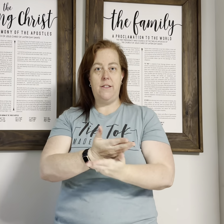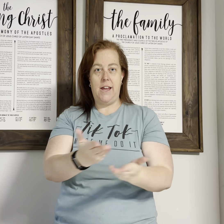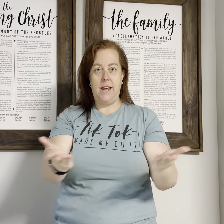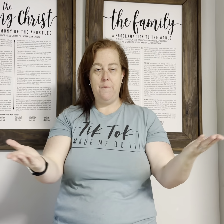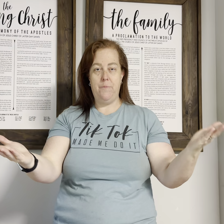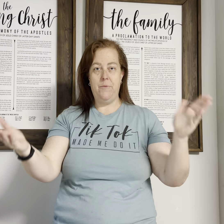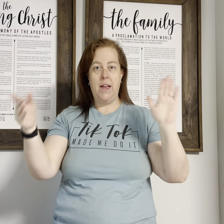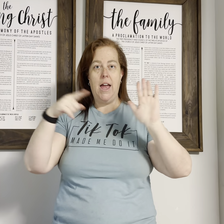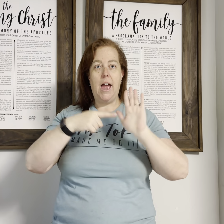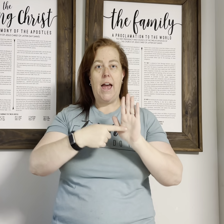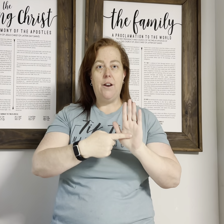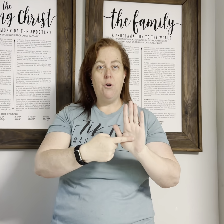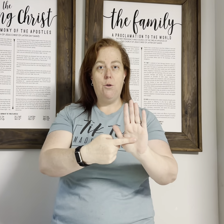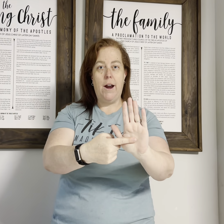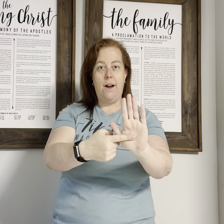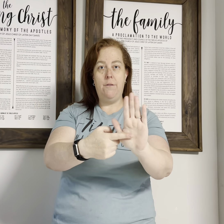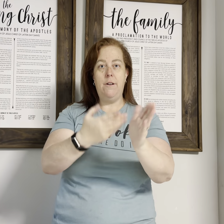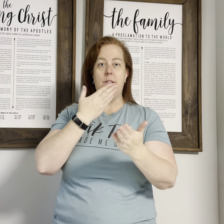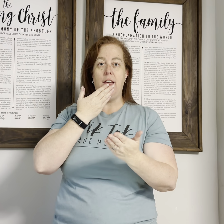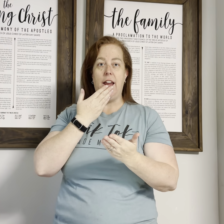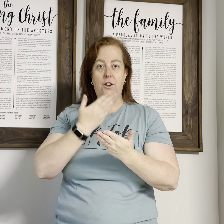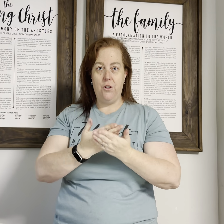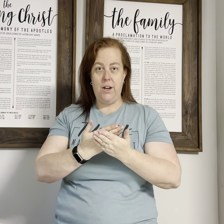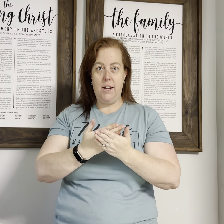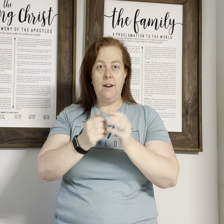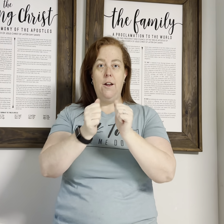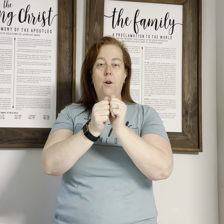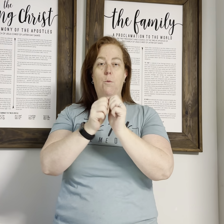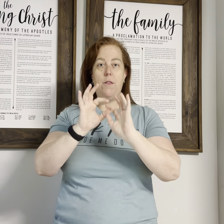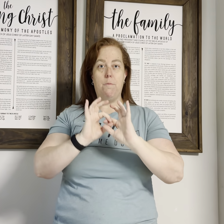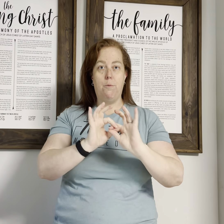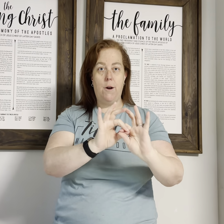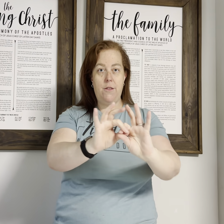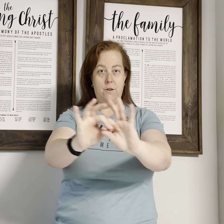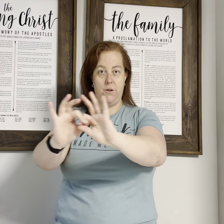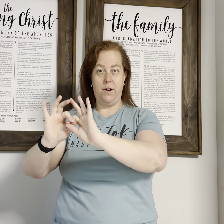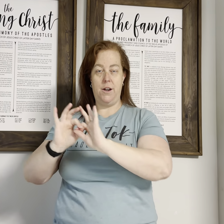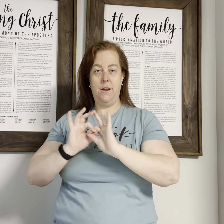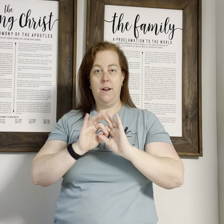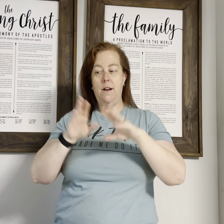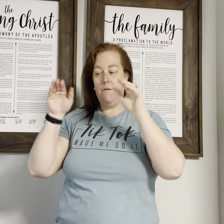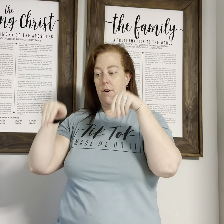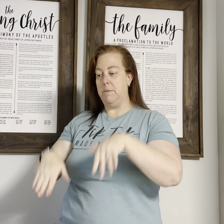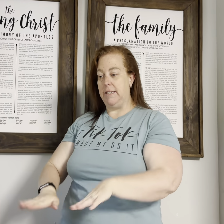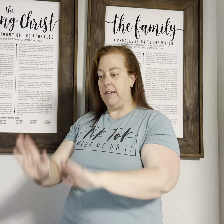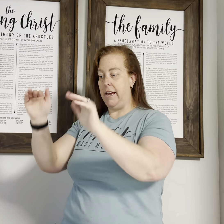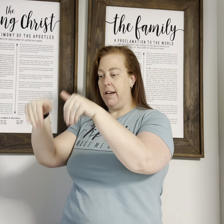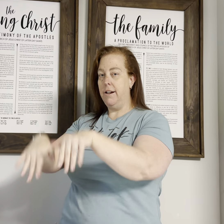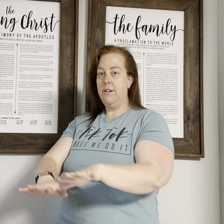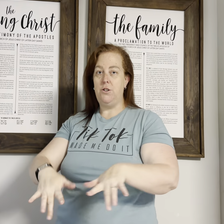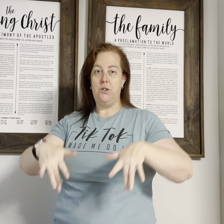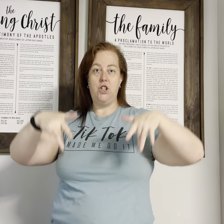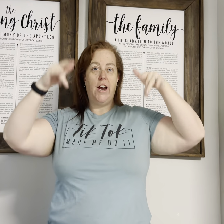thee, and crown thy good with brotherhood from sea to